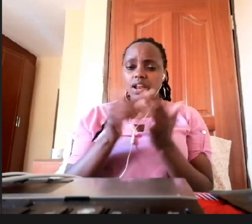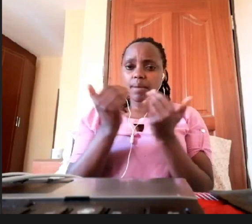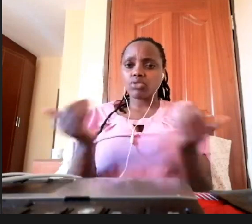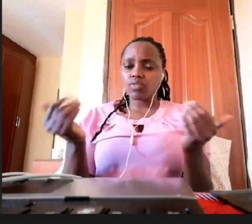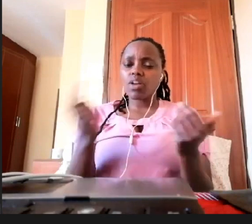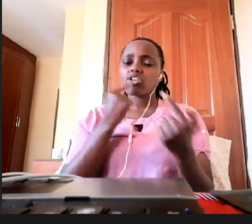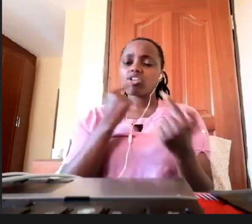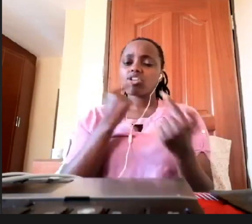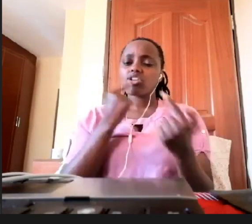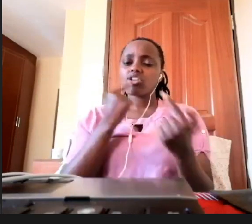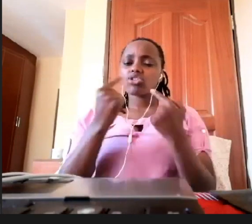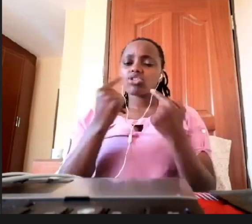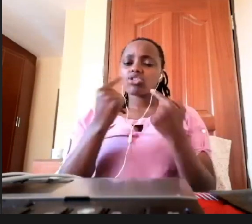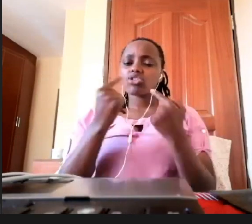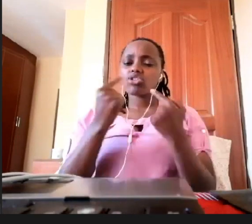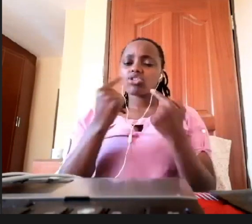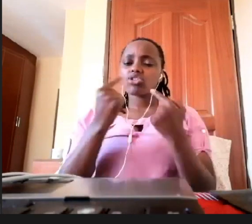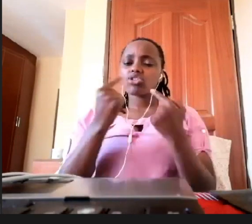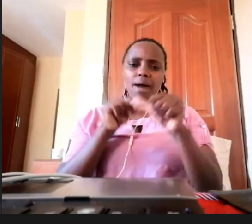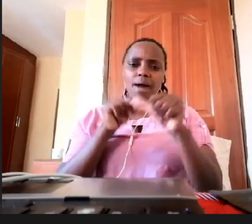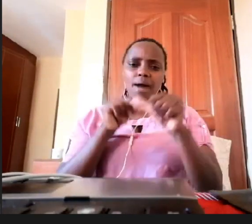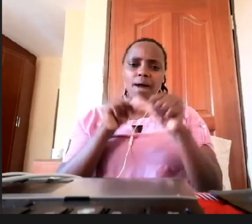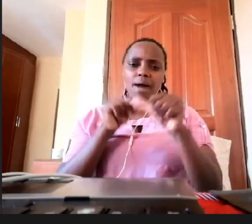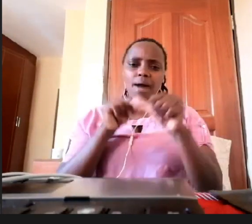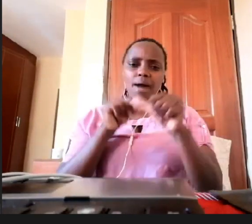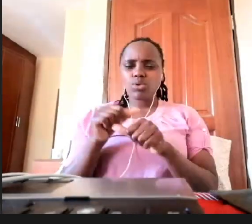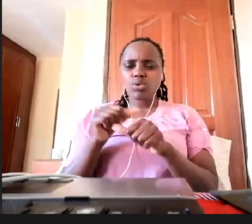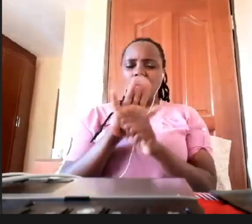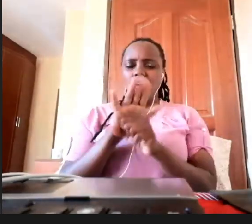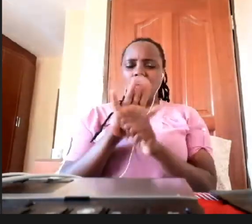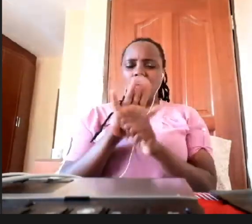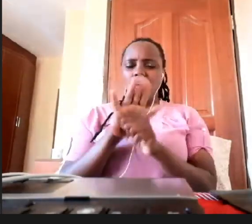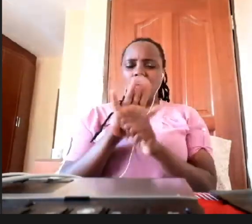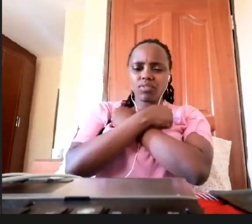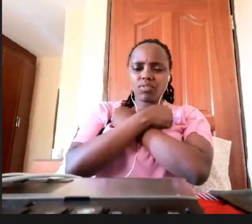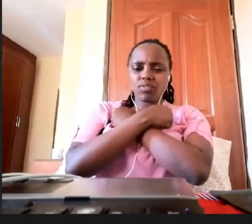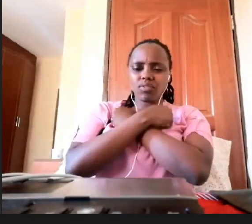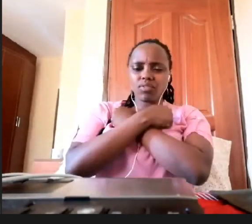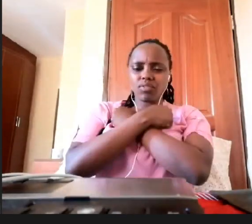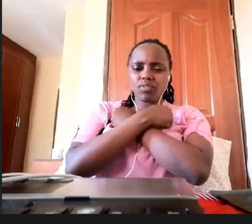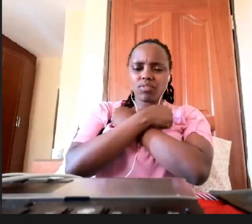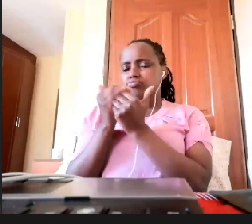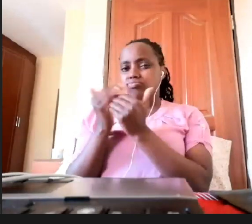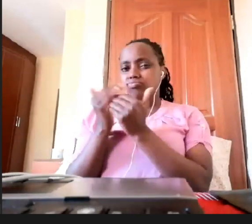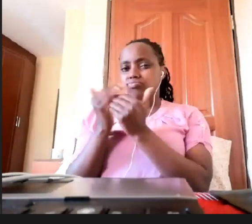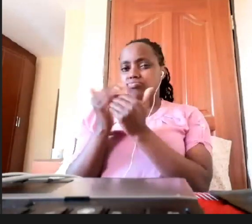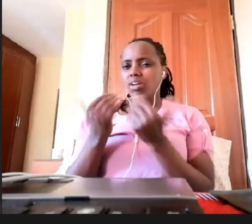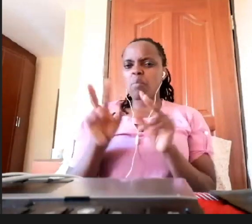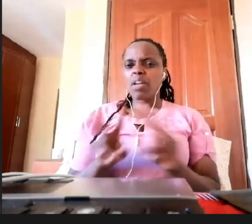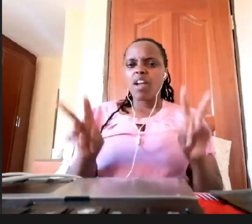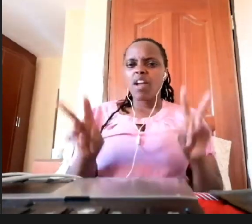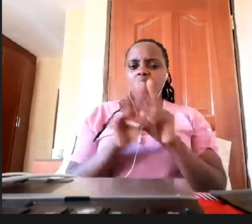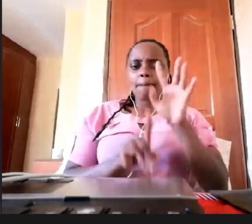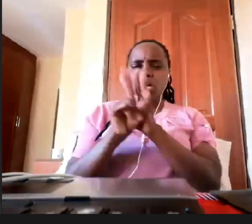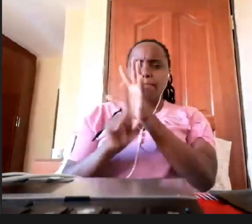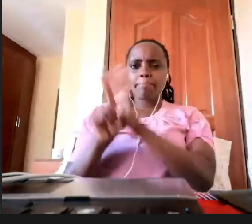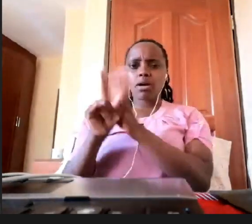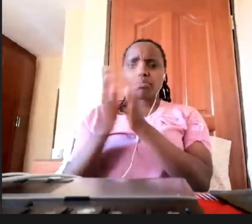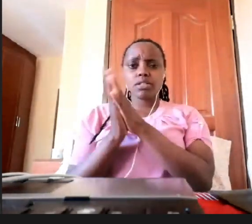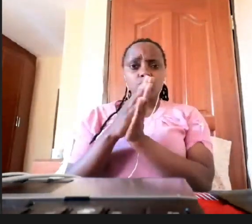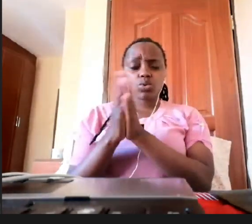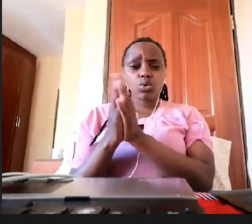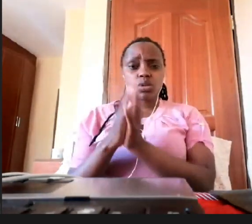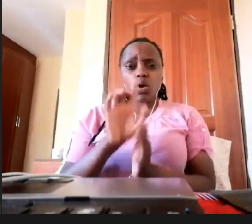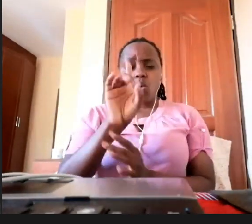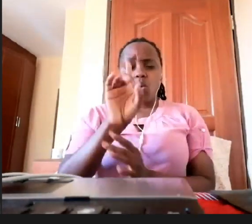lot to the issue of being loved and cherished. It came up several times in their stories. And there was one